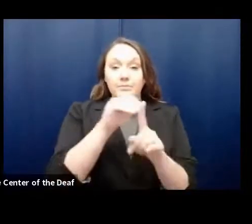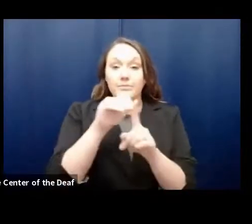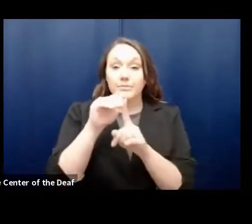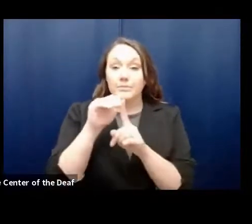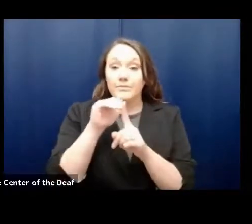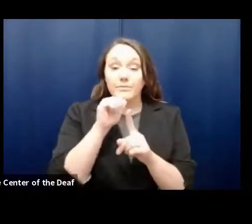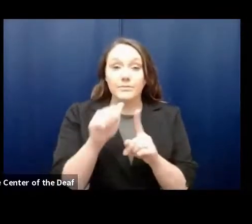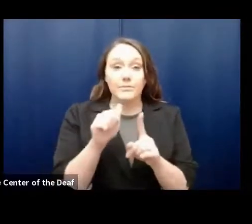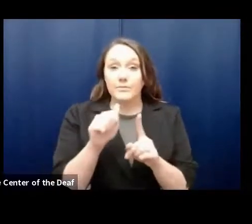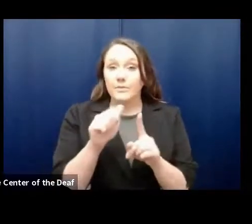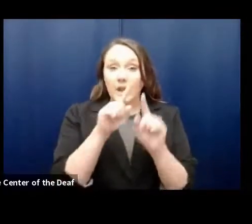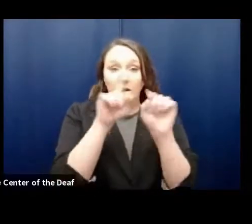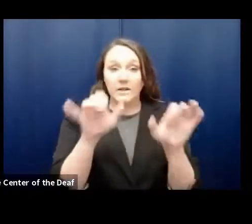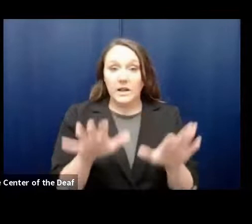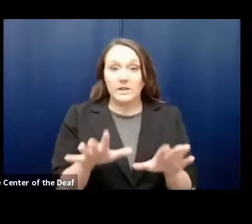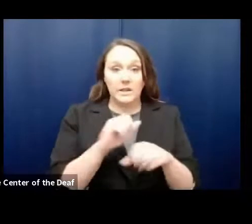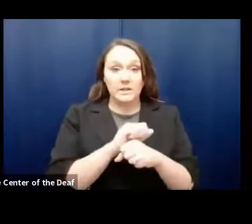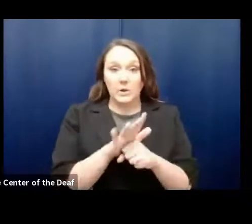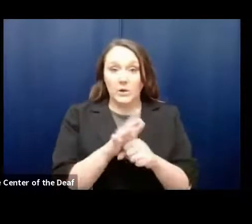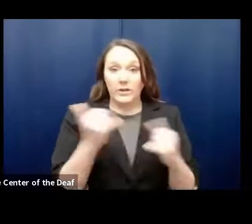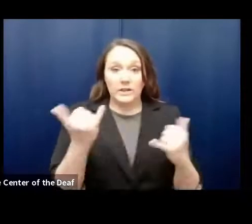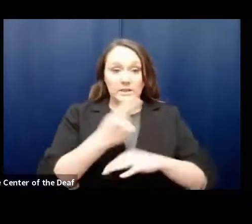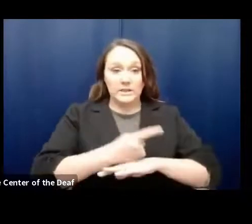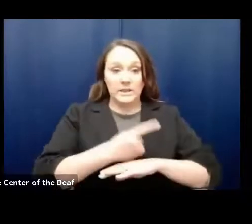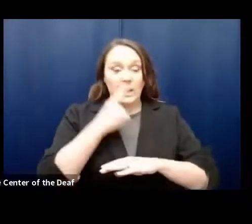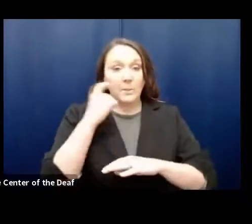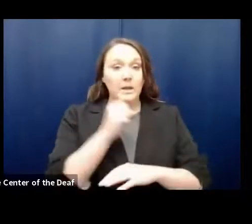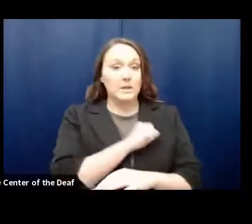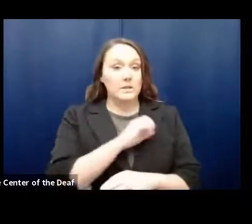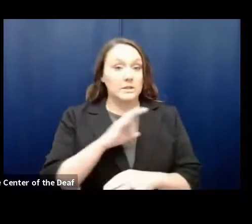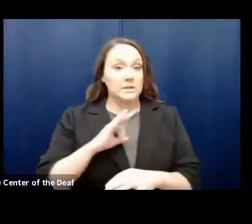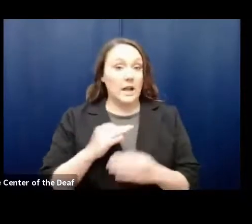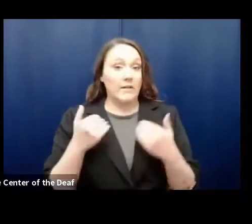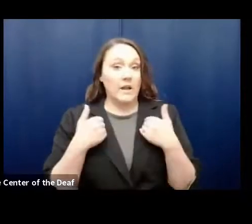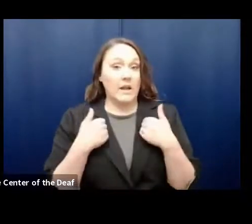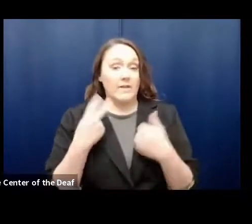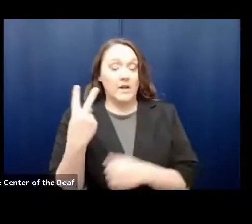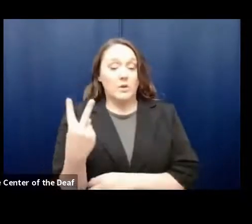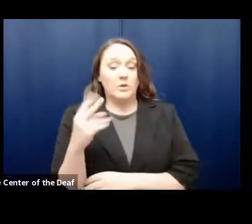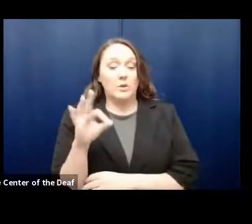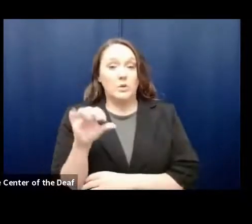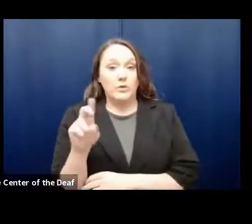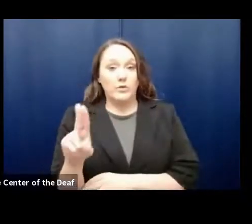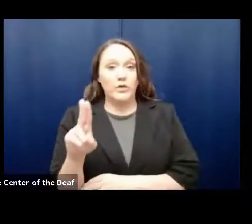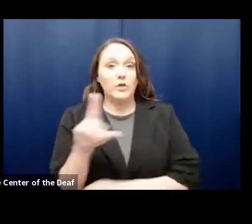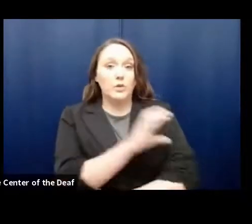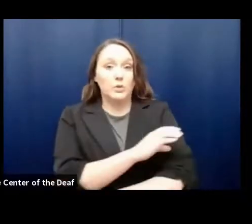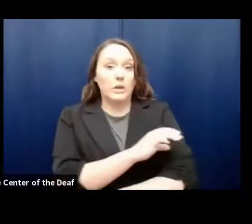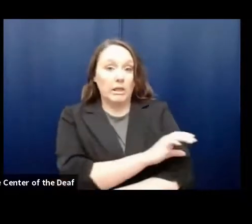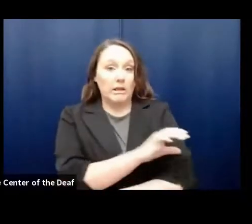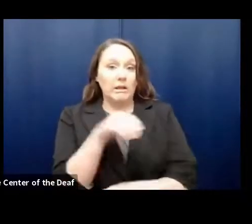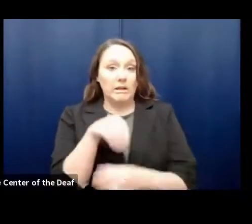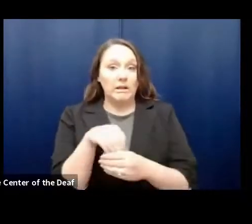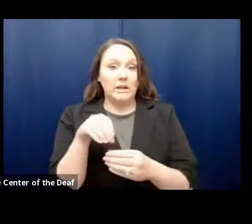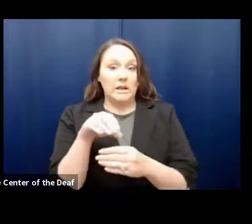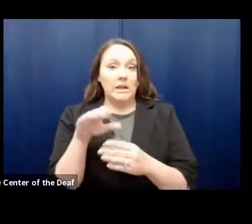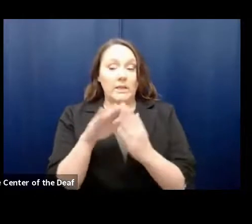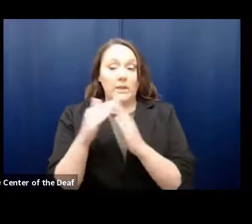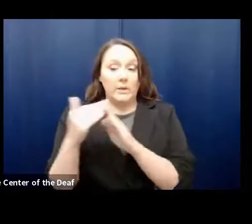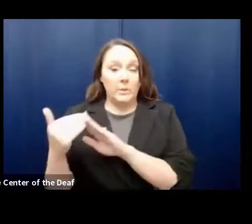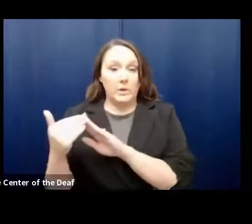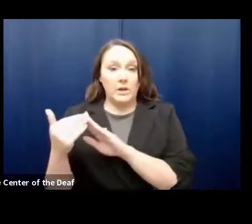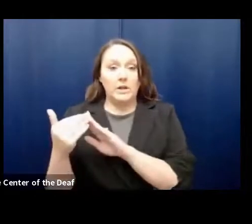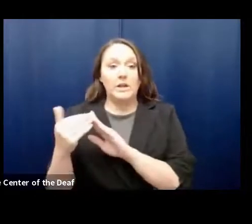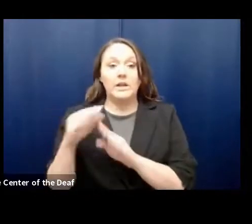not testing for COVID today because our staff is operating 2 flu vaccination clinics in our community as part of